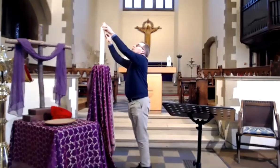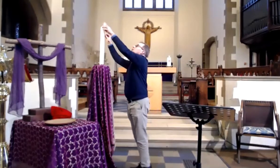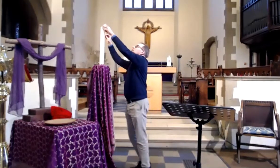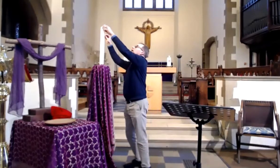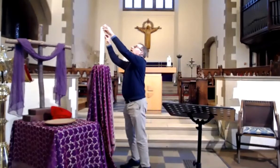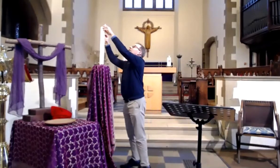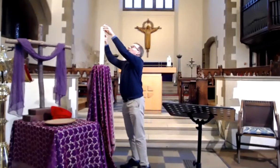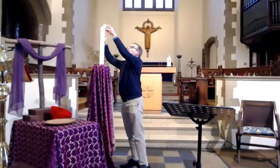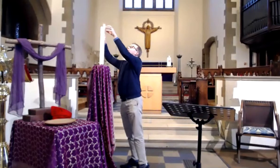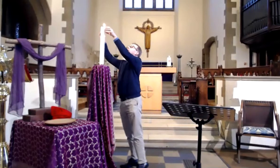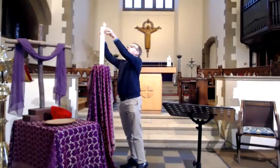starting our worship now.